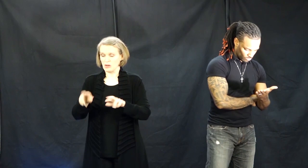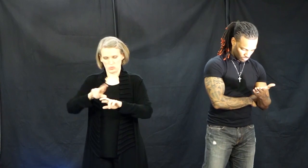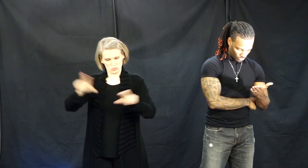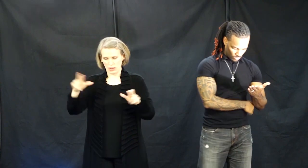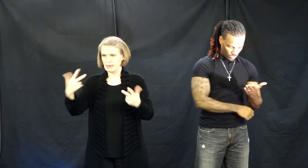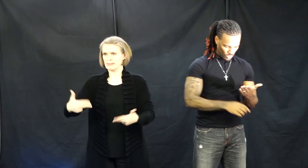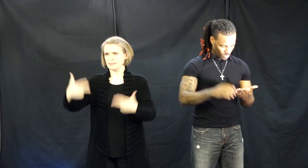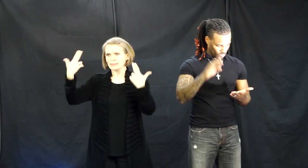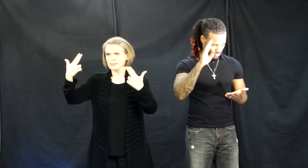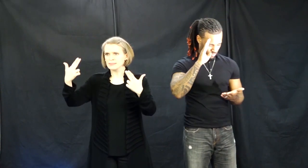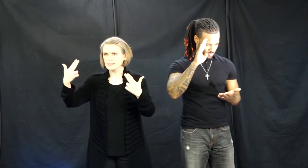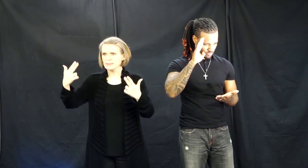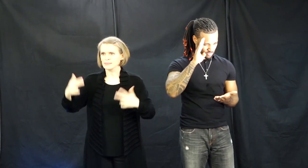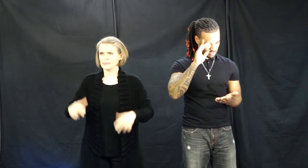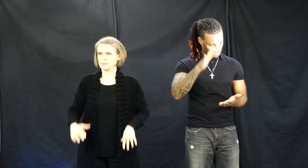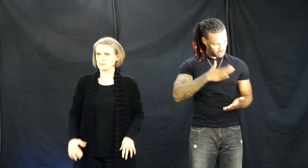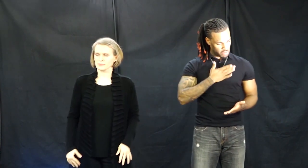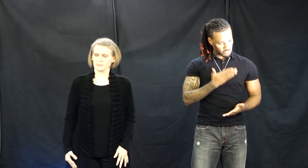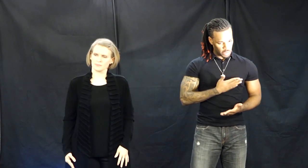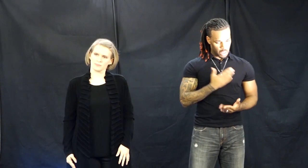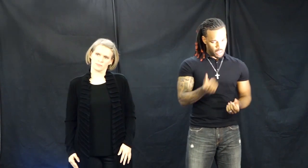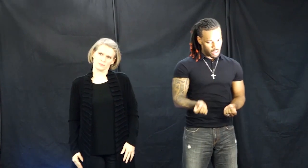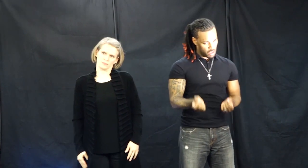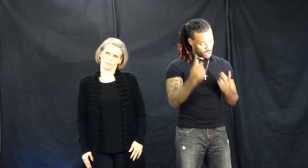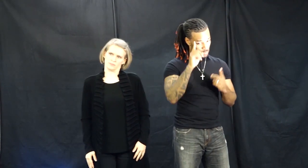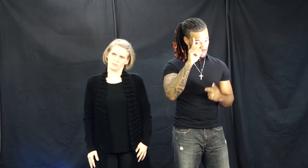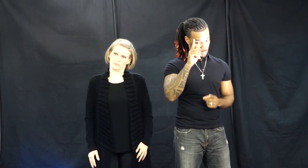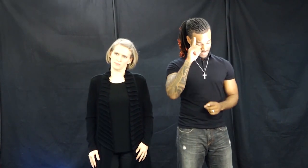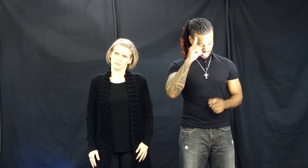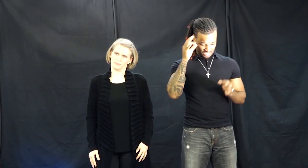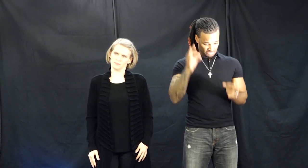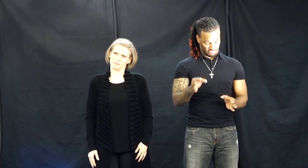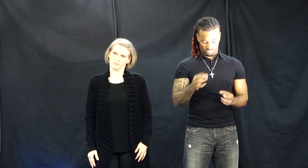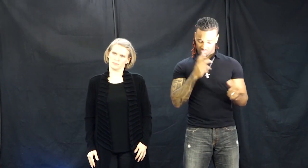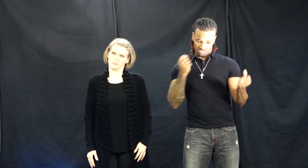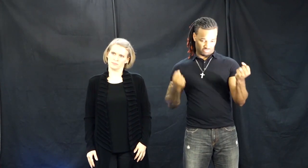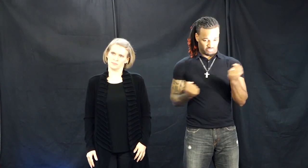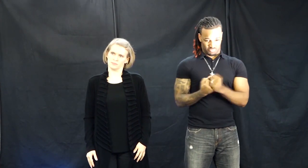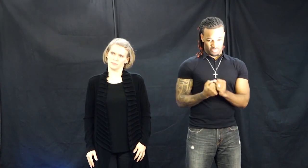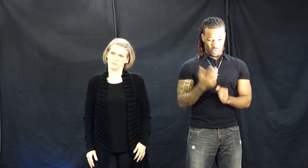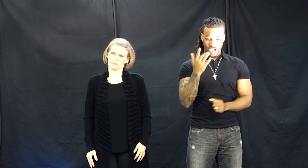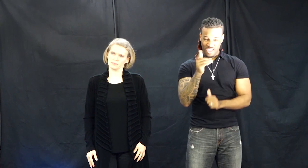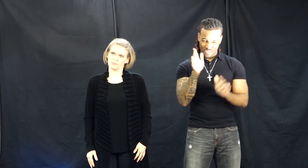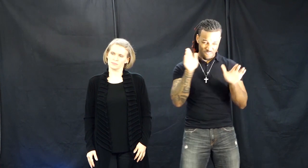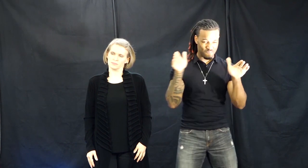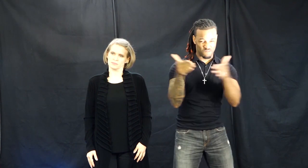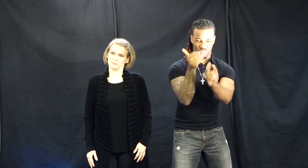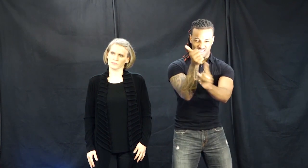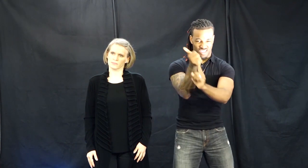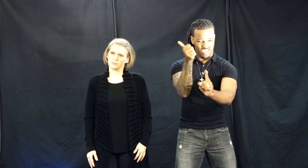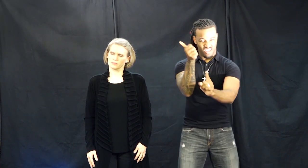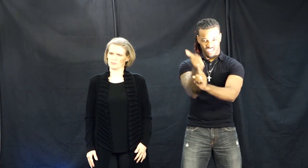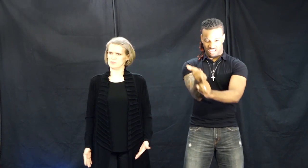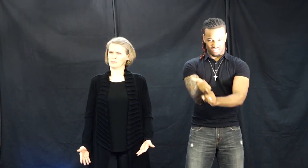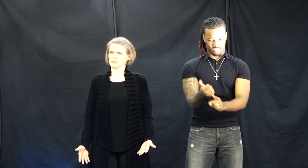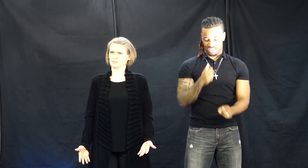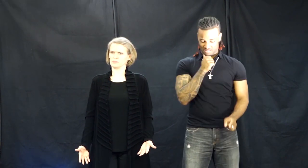good man. Your grievance is legitimate. I stand by what I said, every bit of it. You stand only for yourself. It's what you do. I